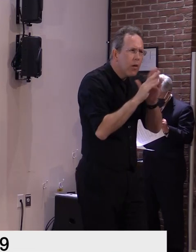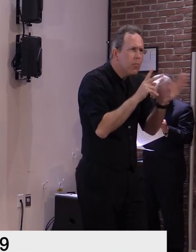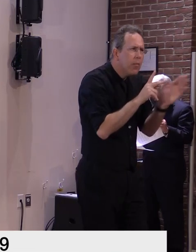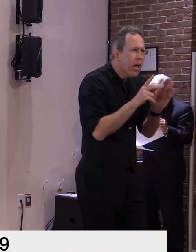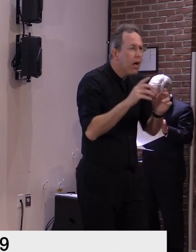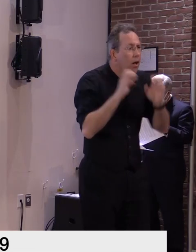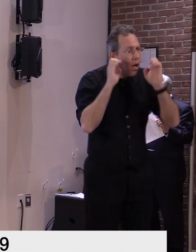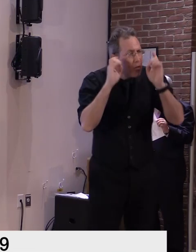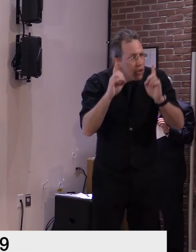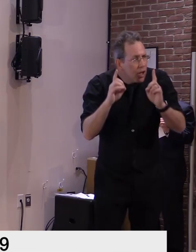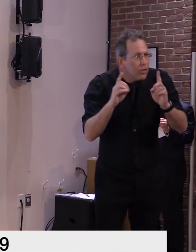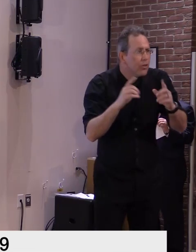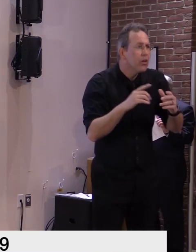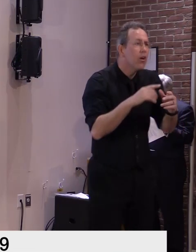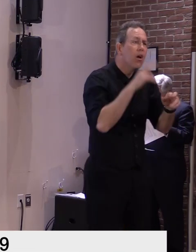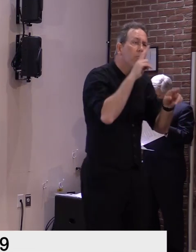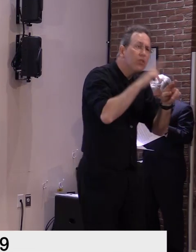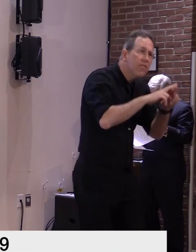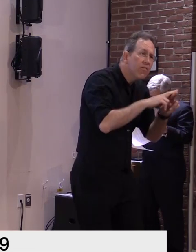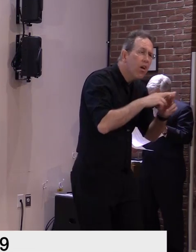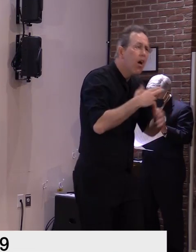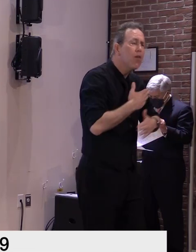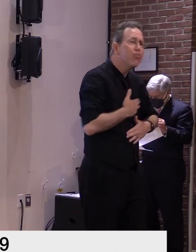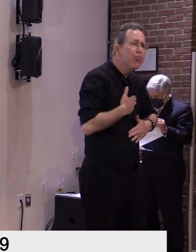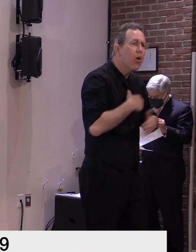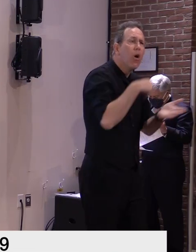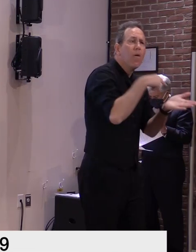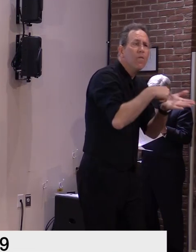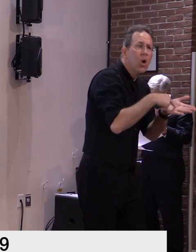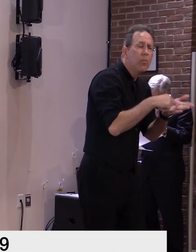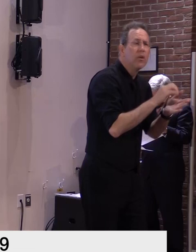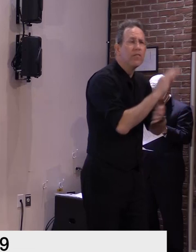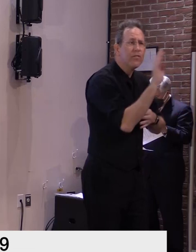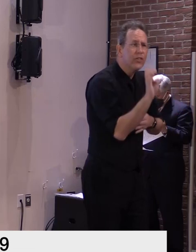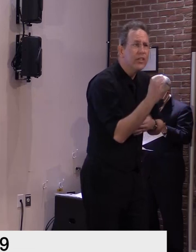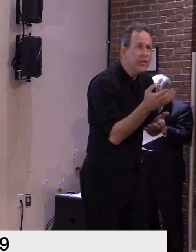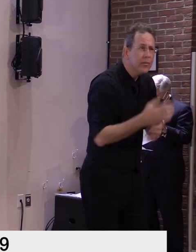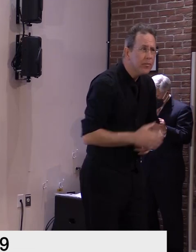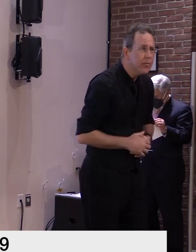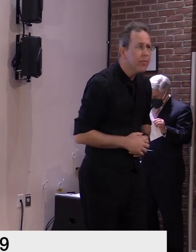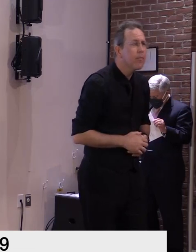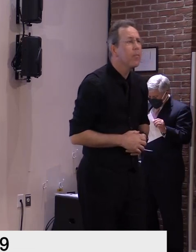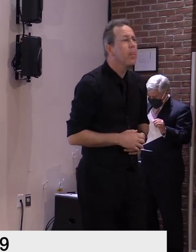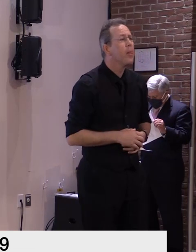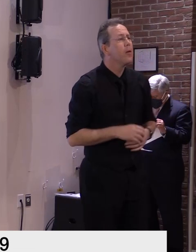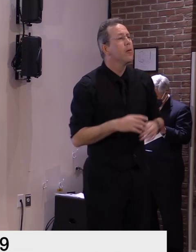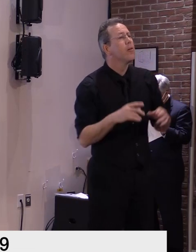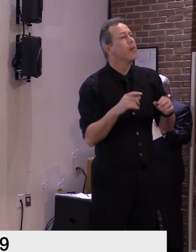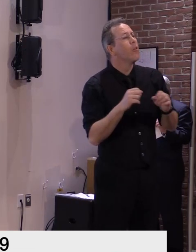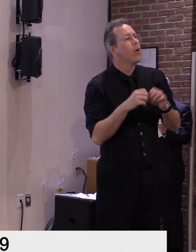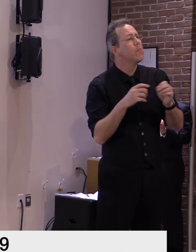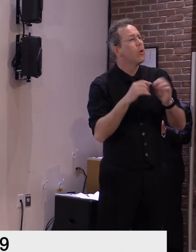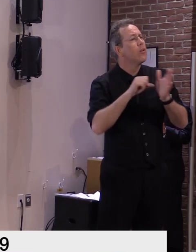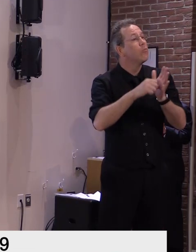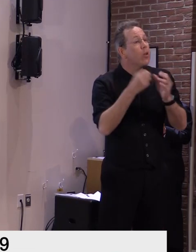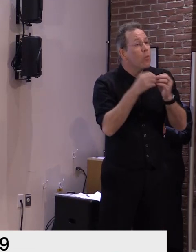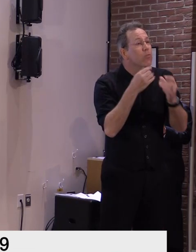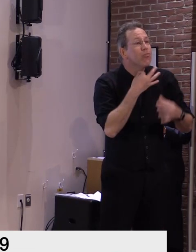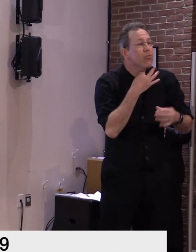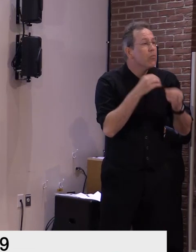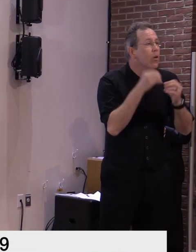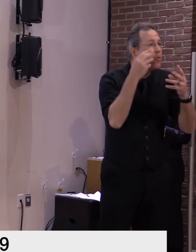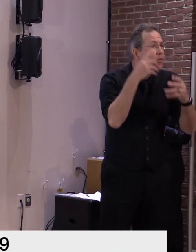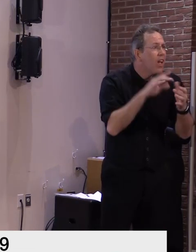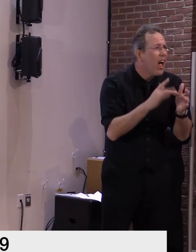broader community or region. I'll also reiterate that more information is forthcoming on how to access grant funds and attend professional